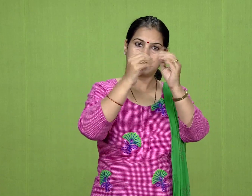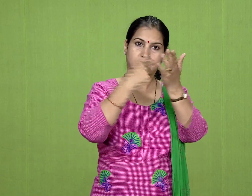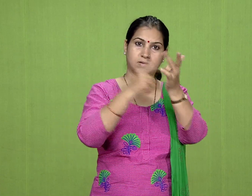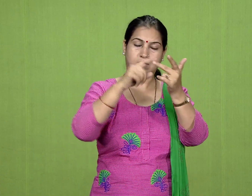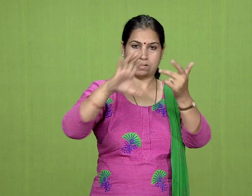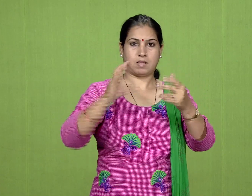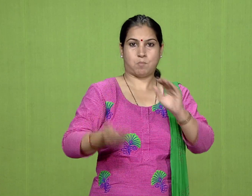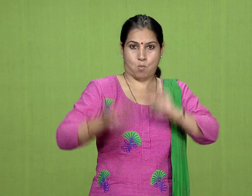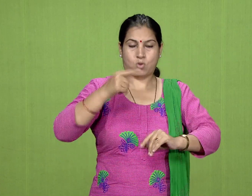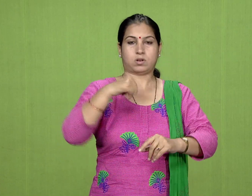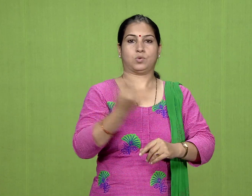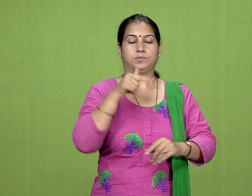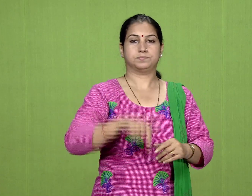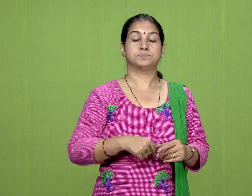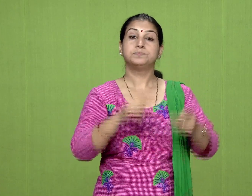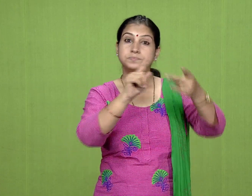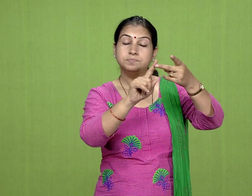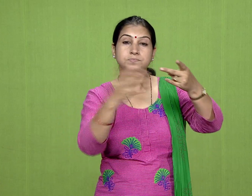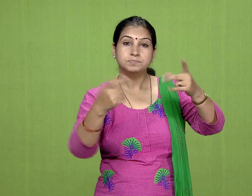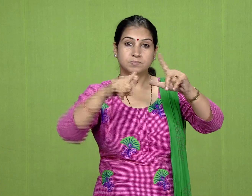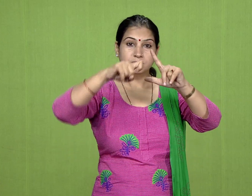The second one are the knots